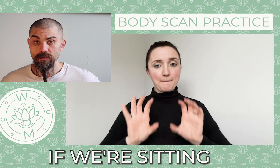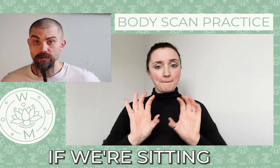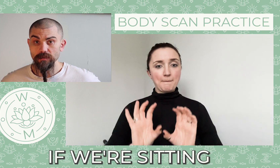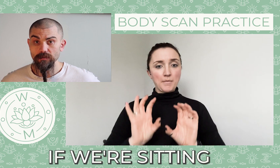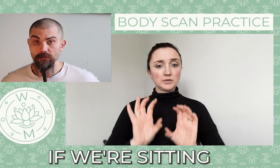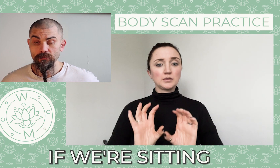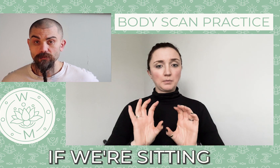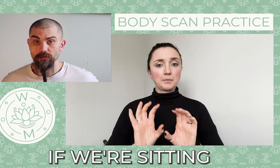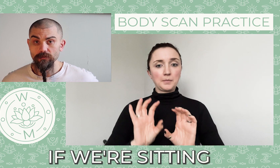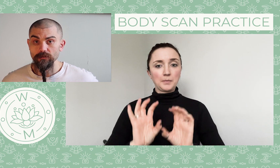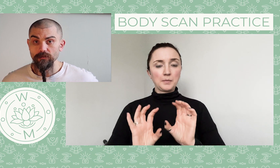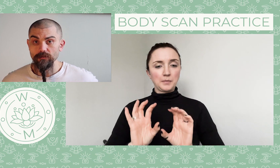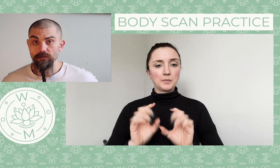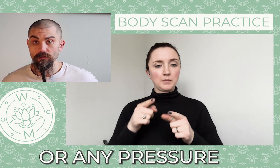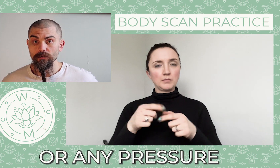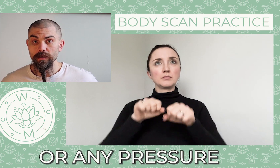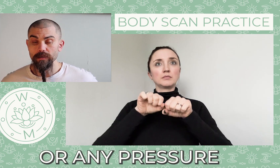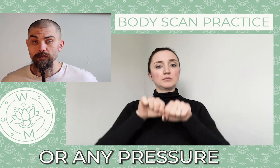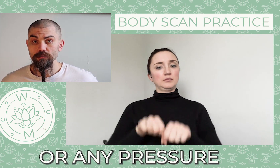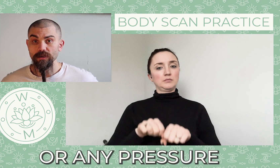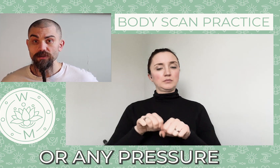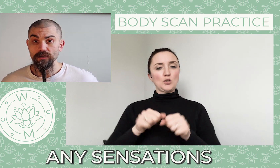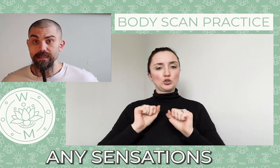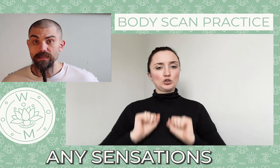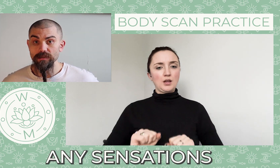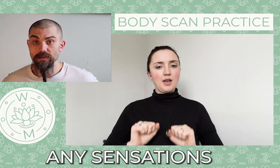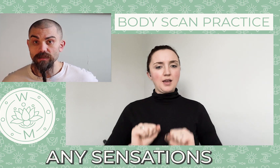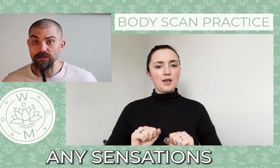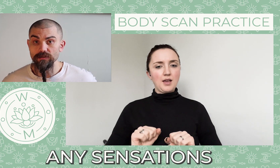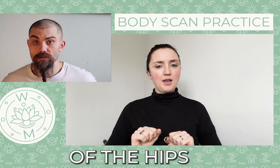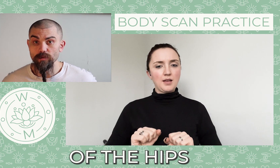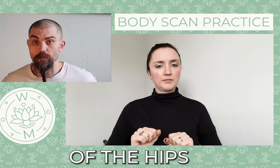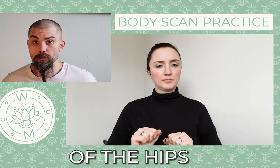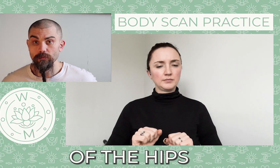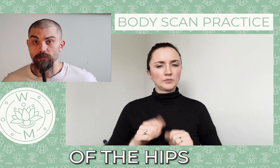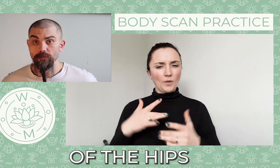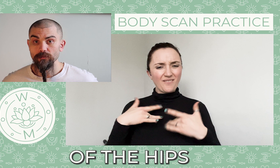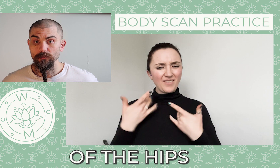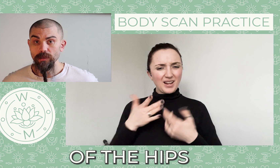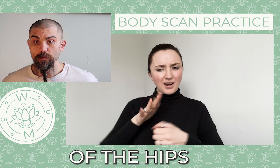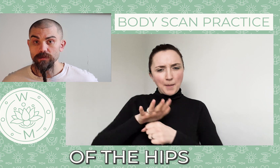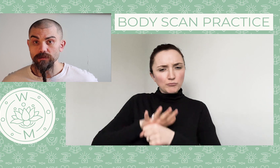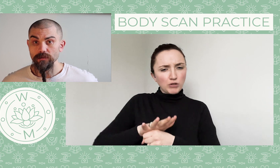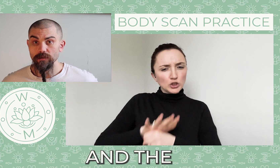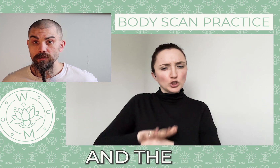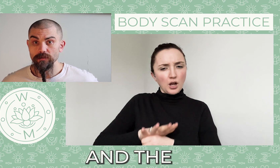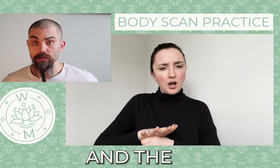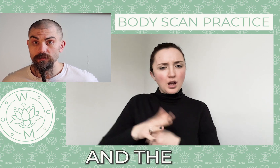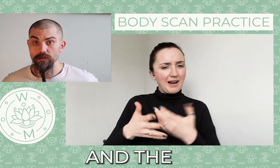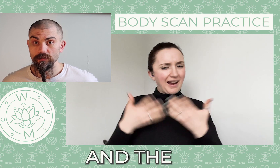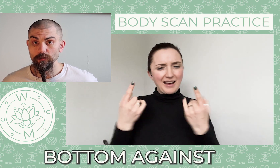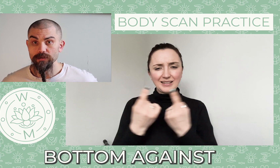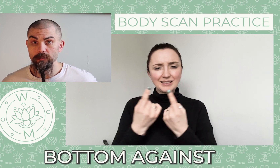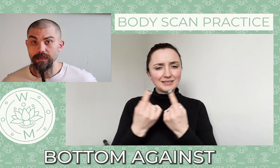sitting, or any pressure, any sensations of the hips and the bottom against